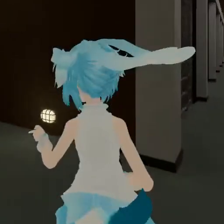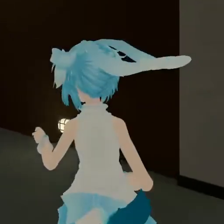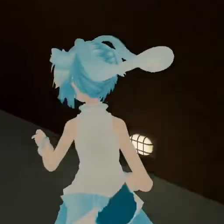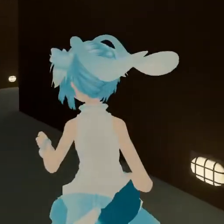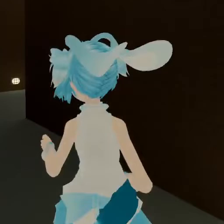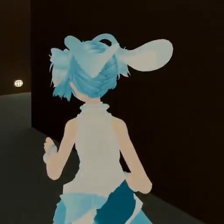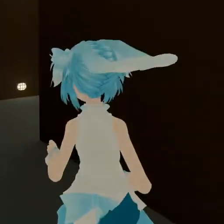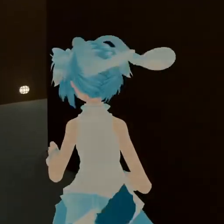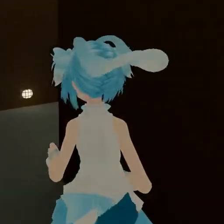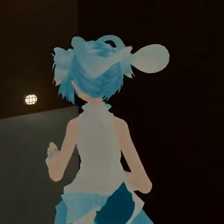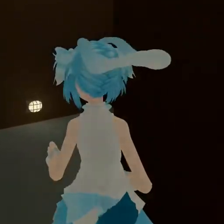Nothing.